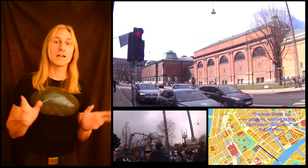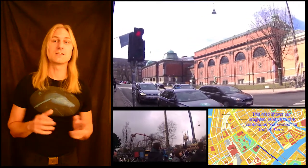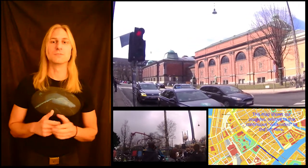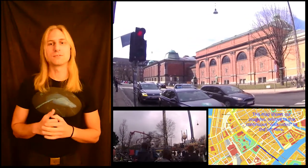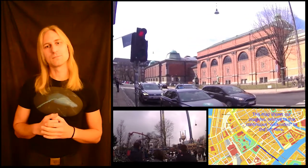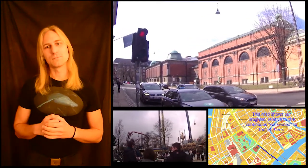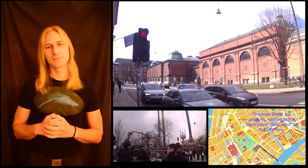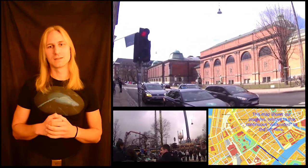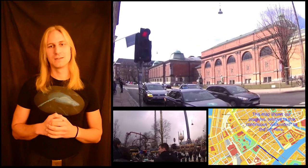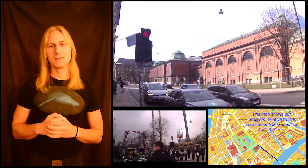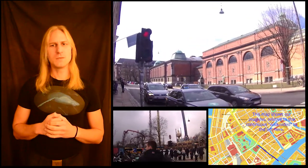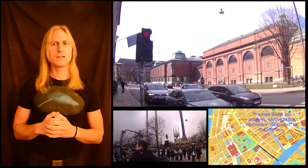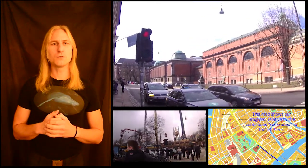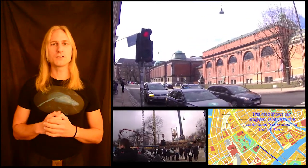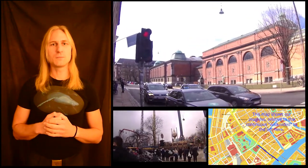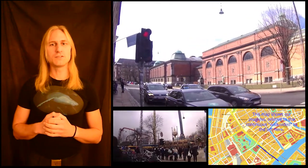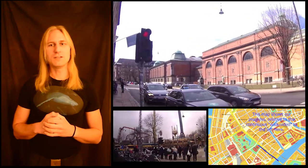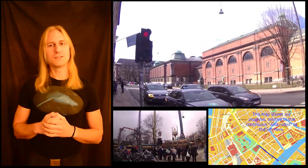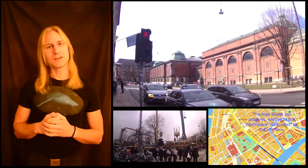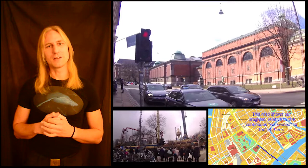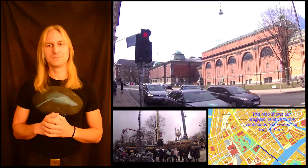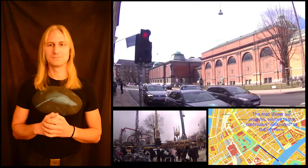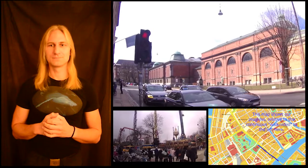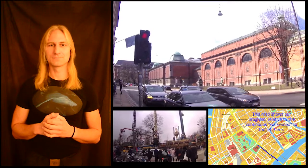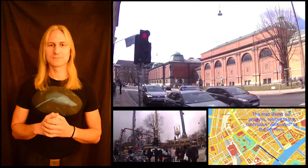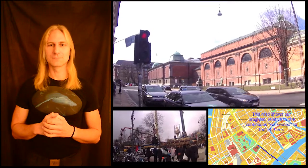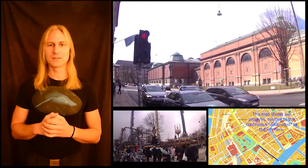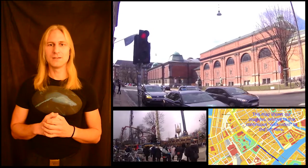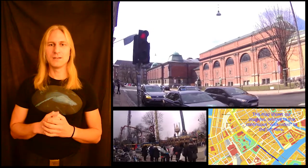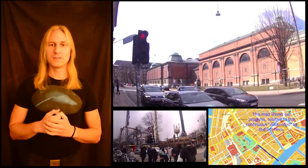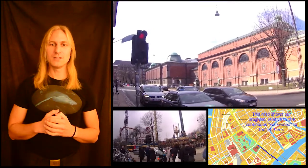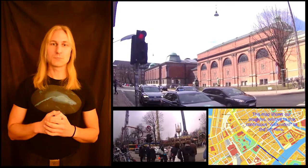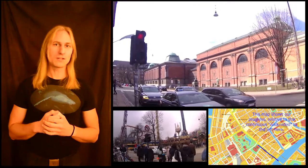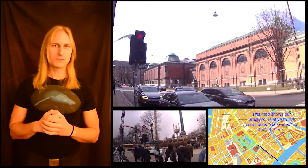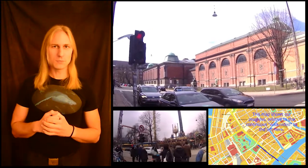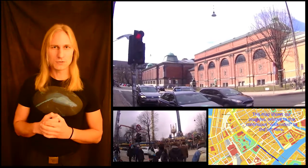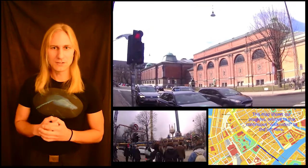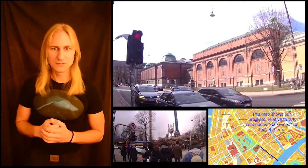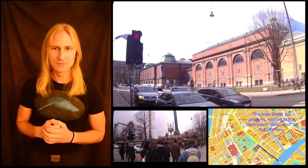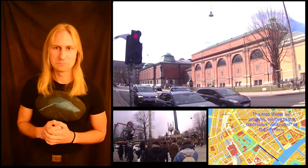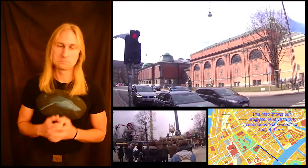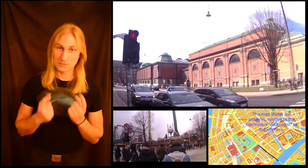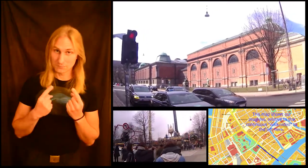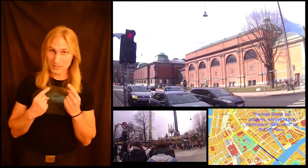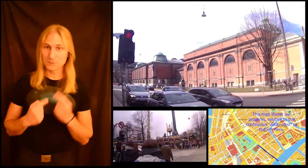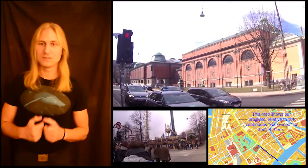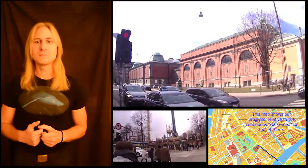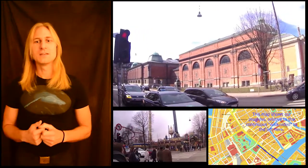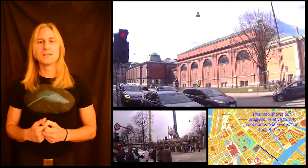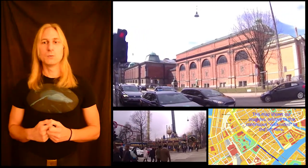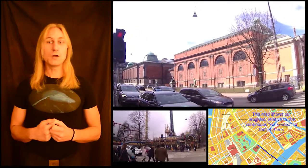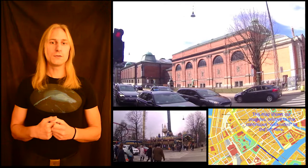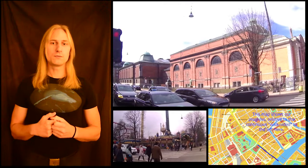10,000 items, many of which can be seen inside. The price of admission is, in my